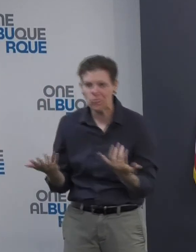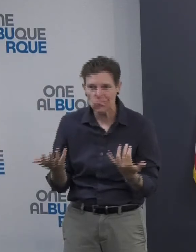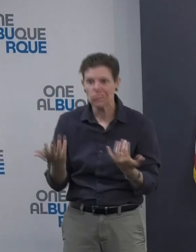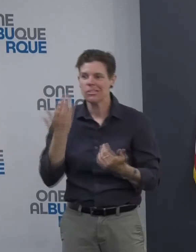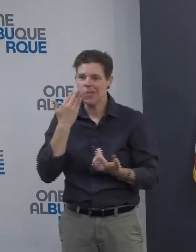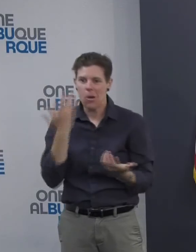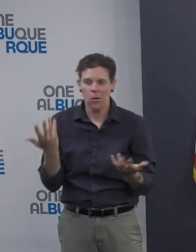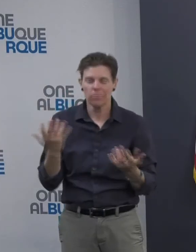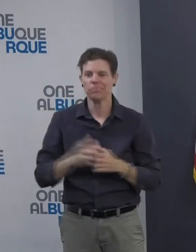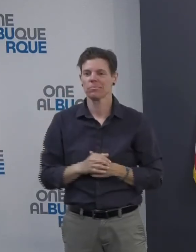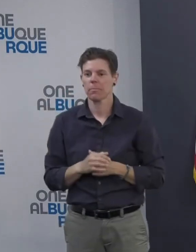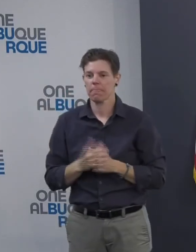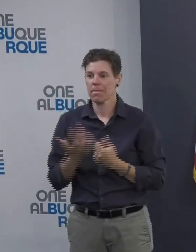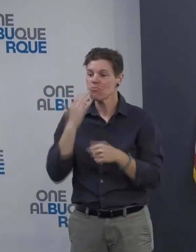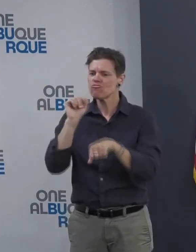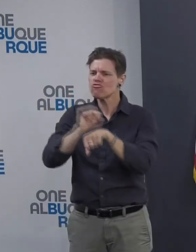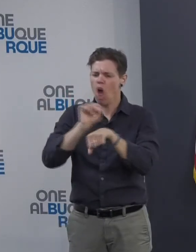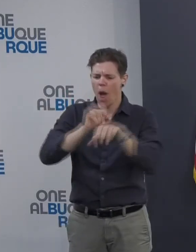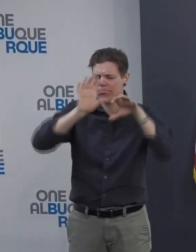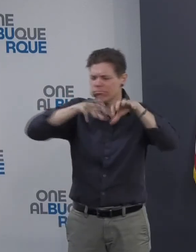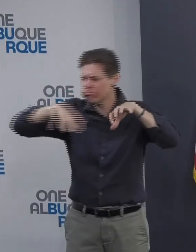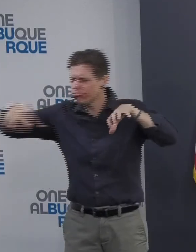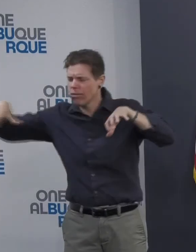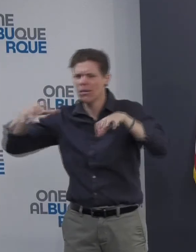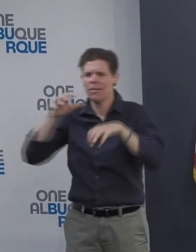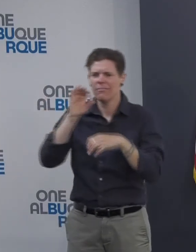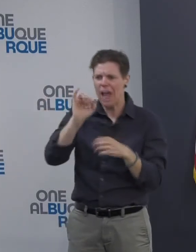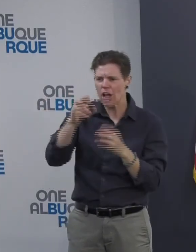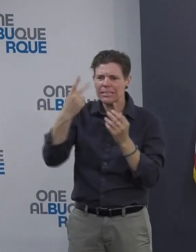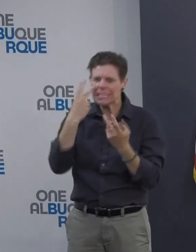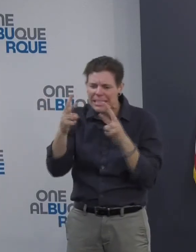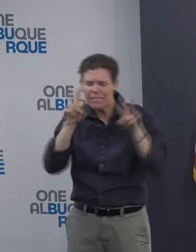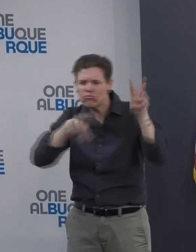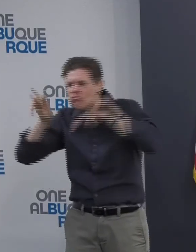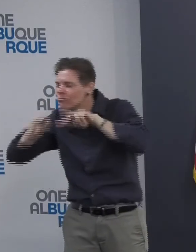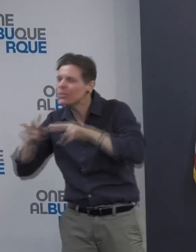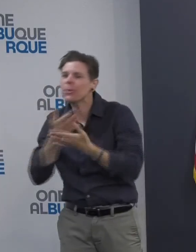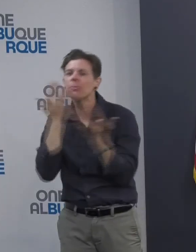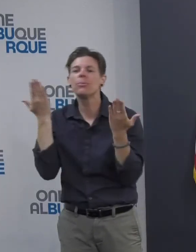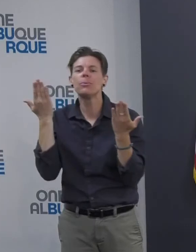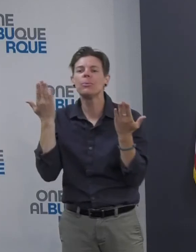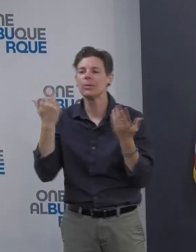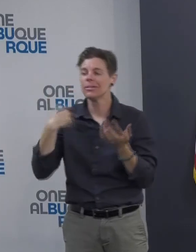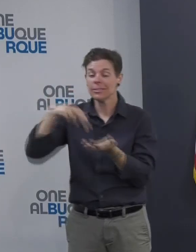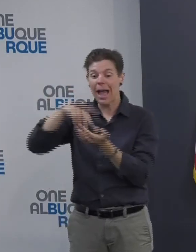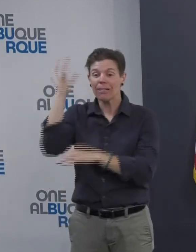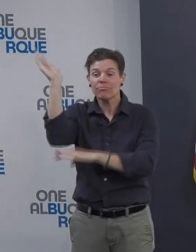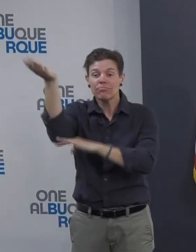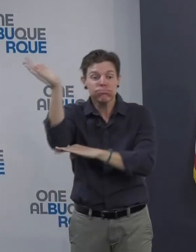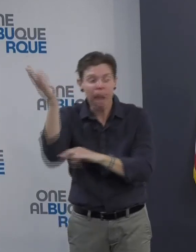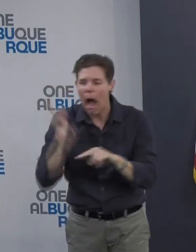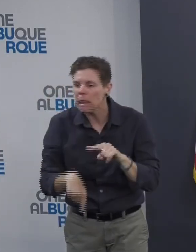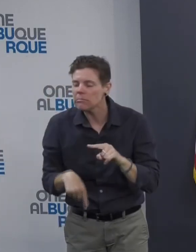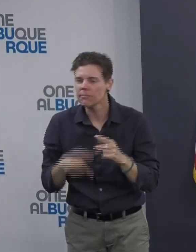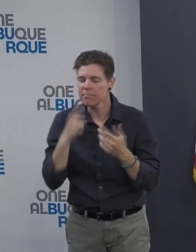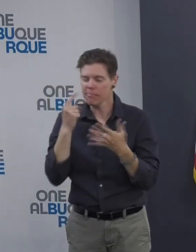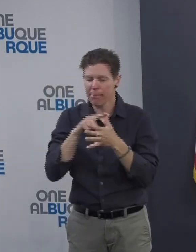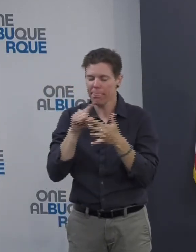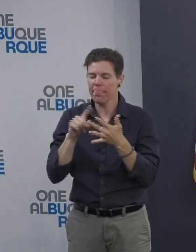seminars and stuff like that. Everything is social media based. We're using some job search engines, as well as we've reached out